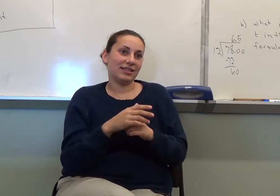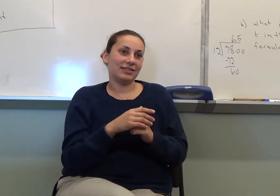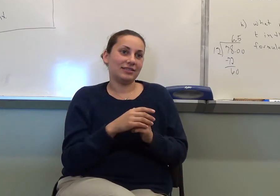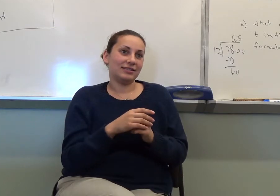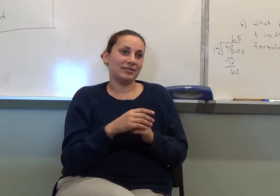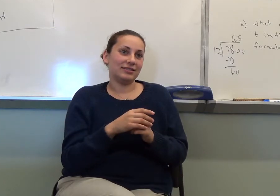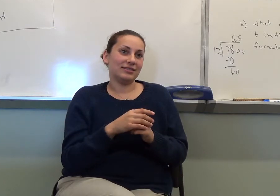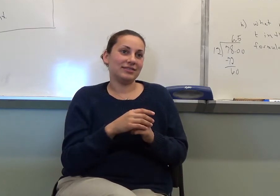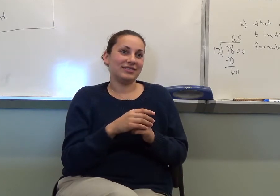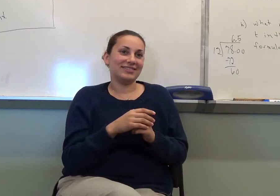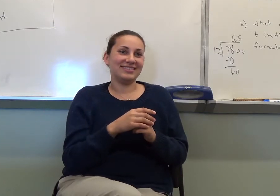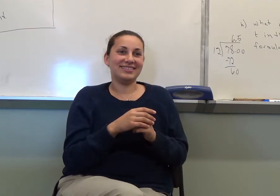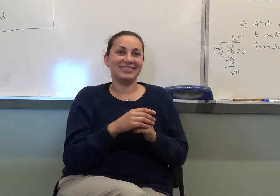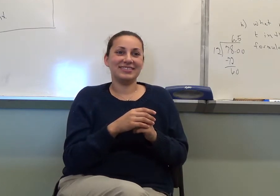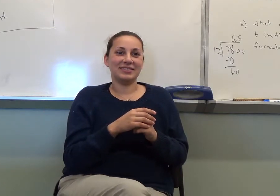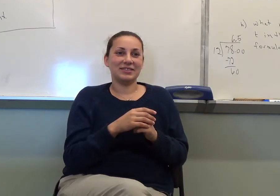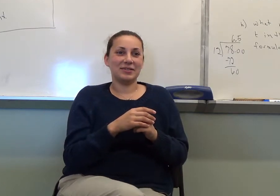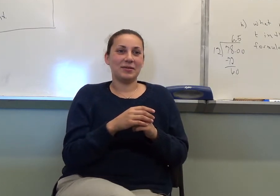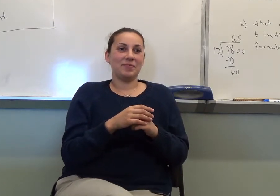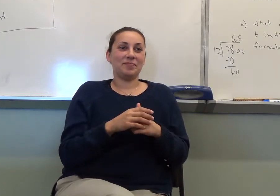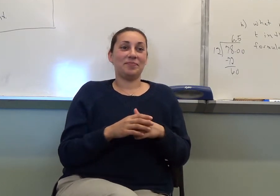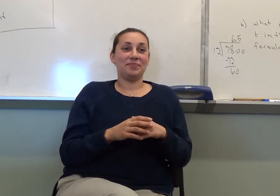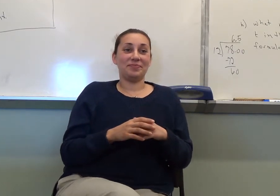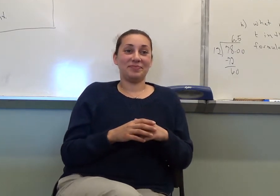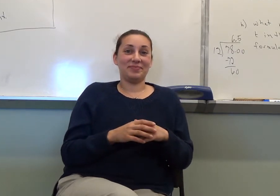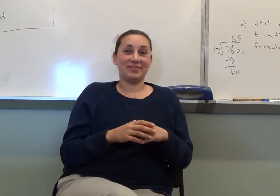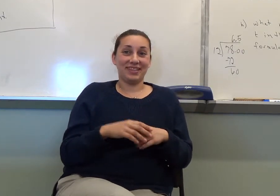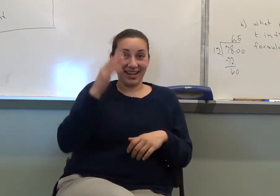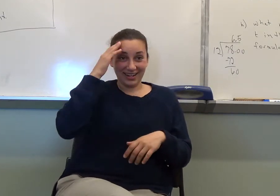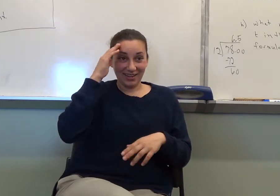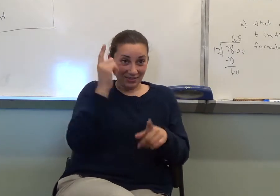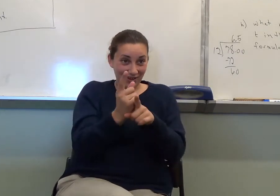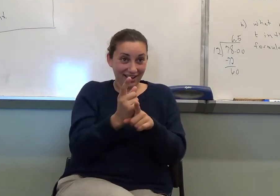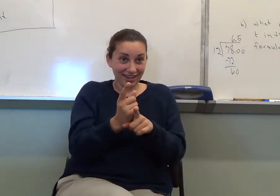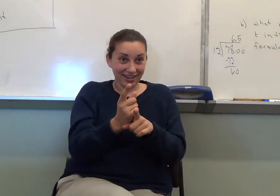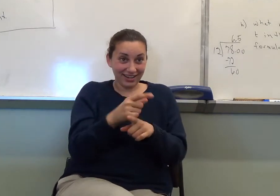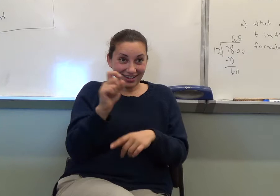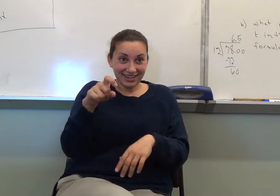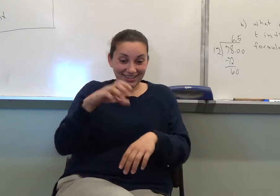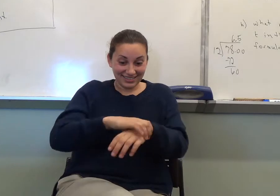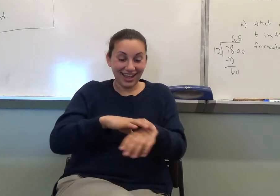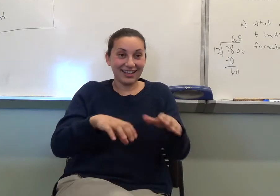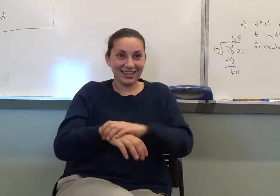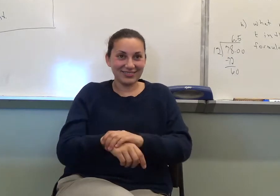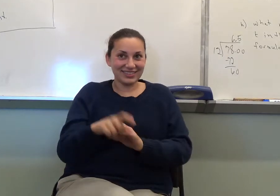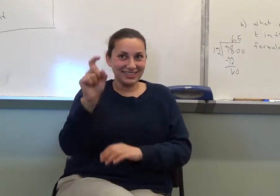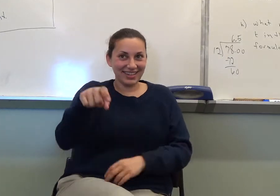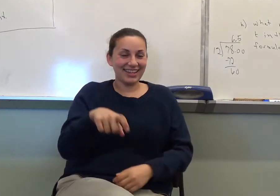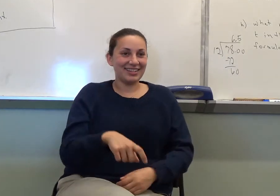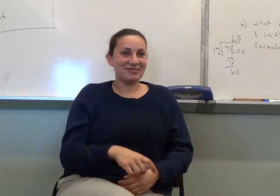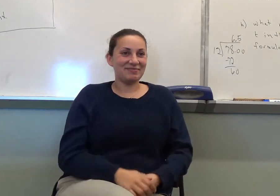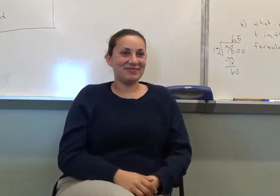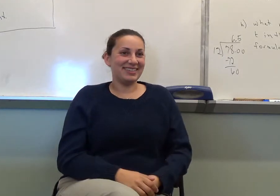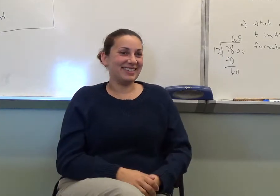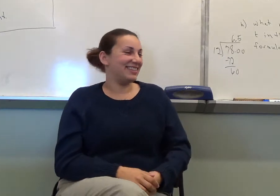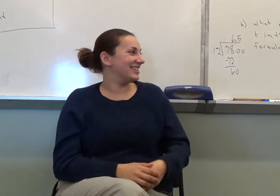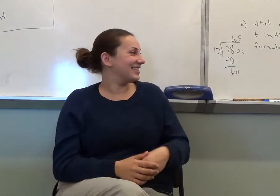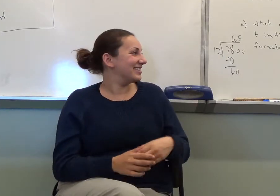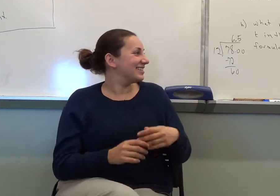to simple interest on each one of those years. What's changing is this principle that you're